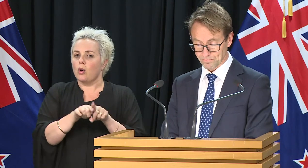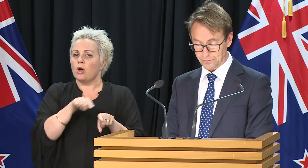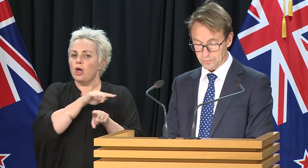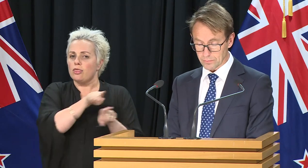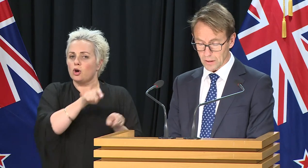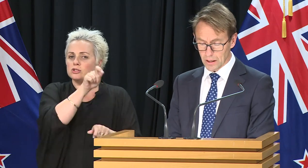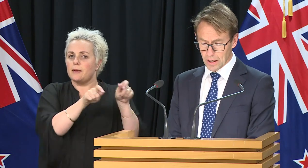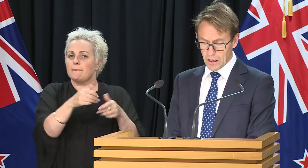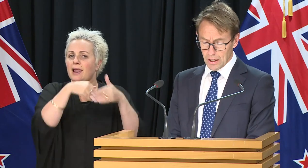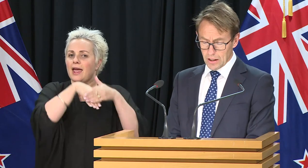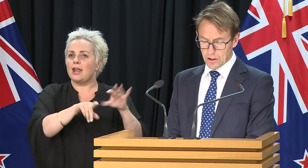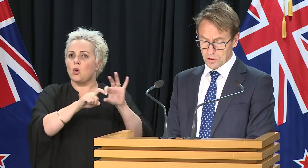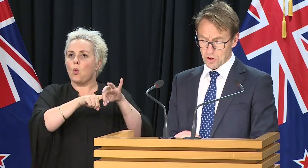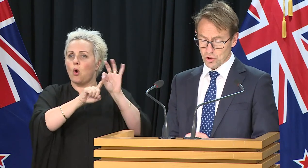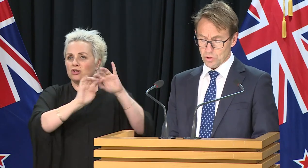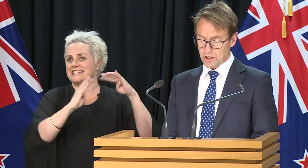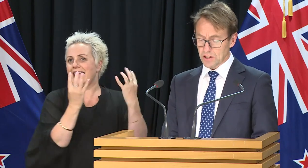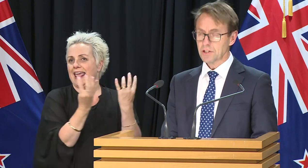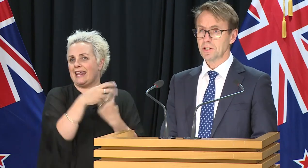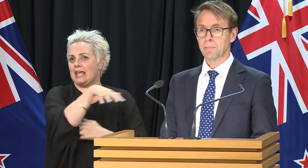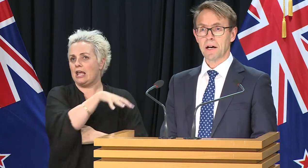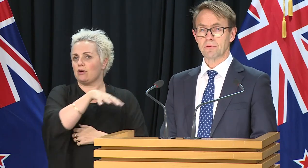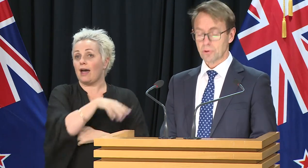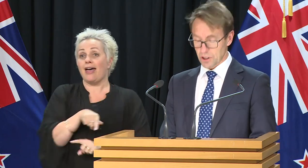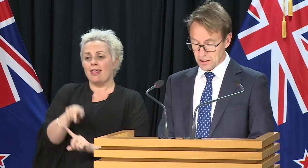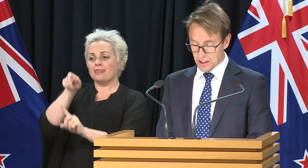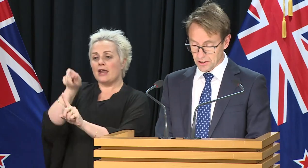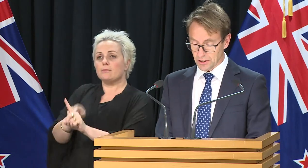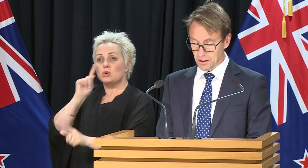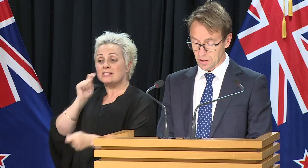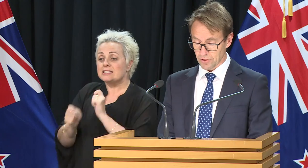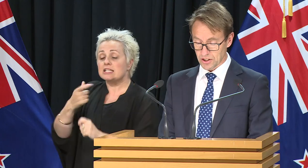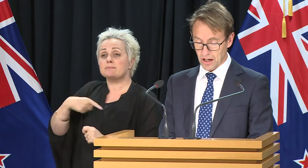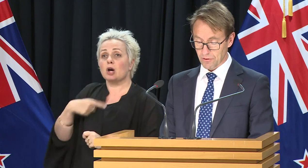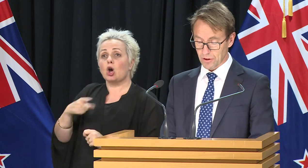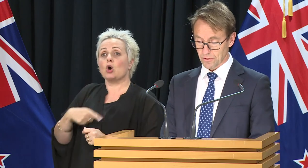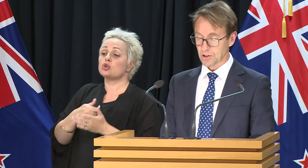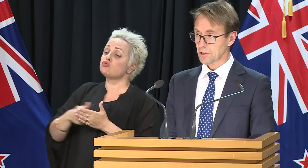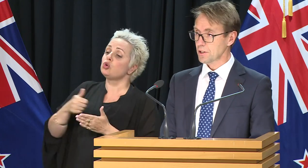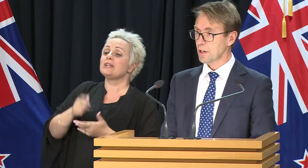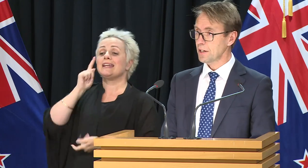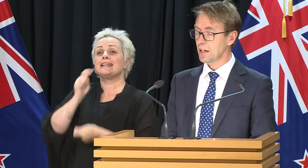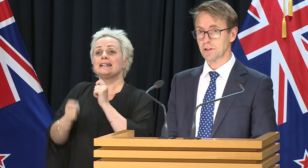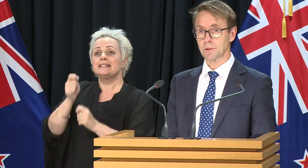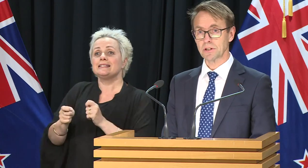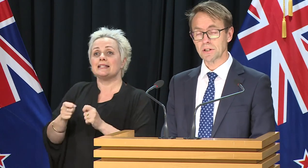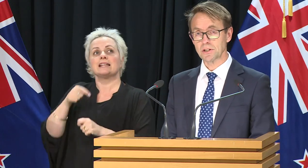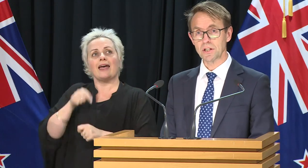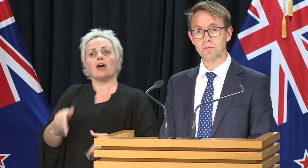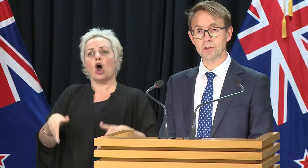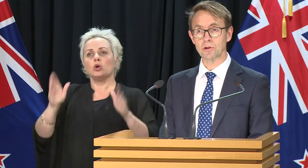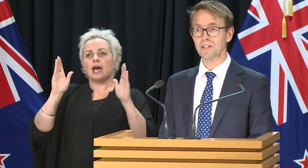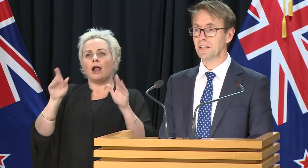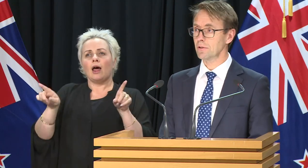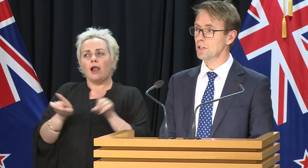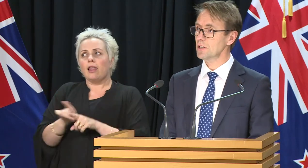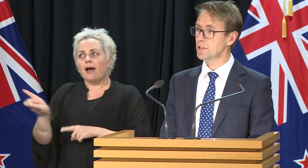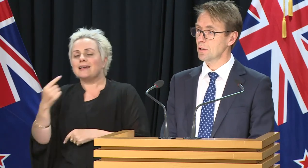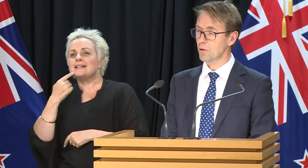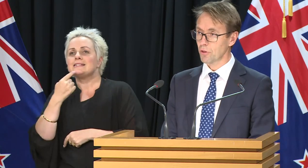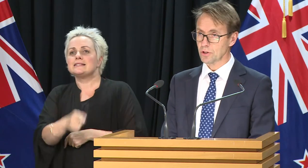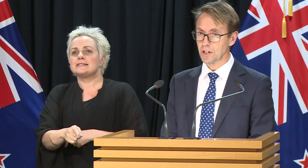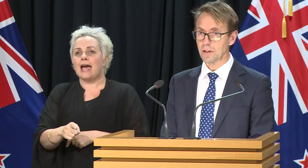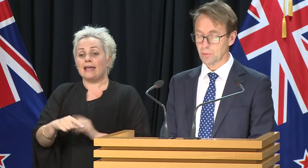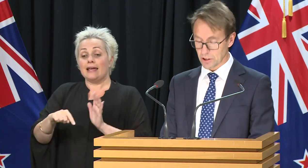hotel. The individual was tested as part of routine testing for staff in the facility and, as the Minister has said, returned a negative